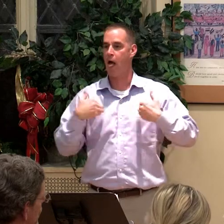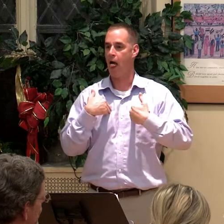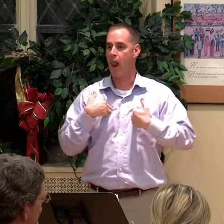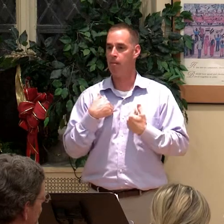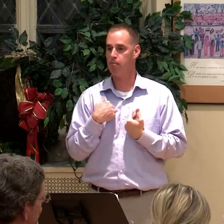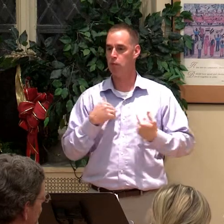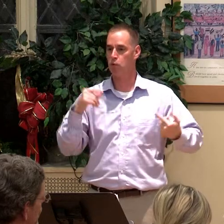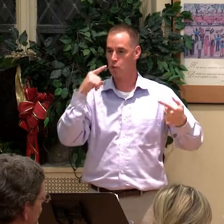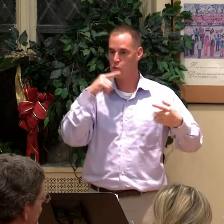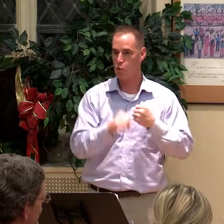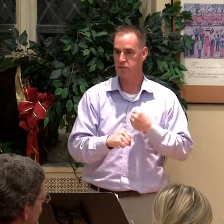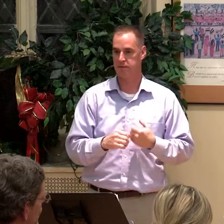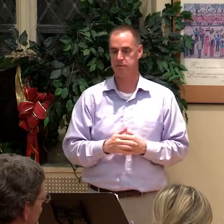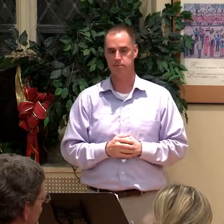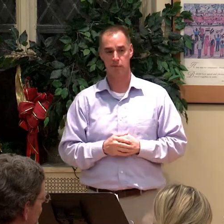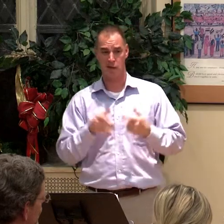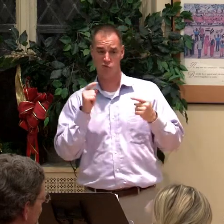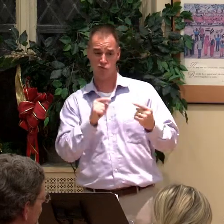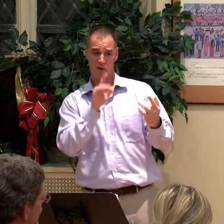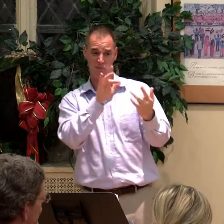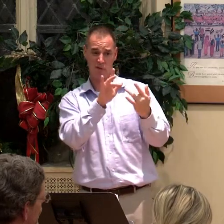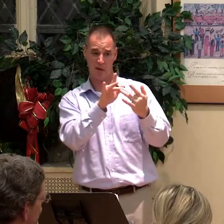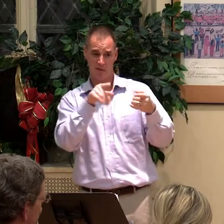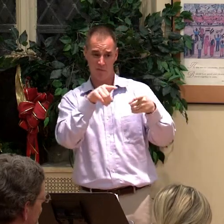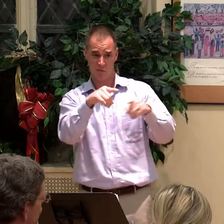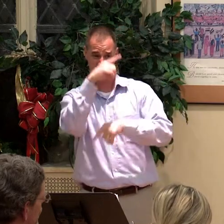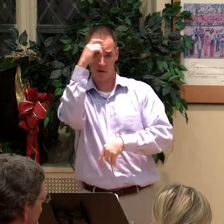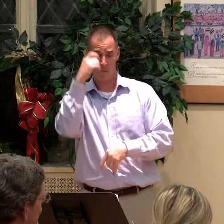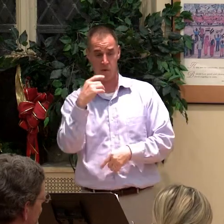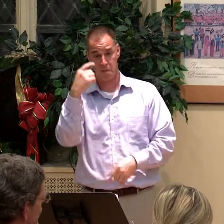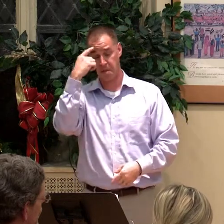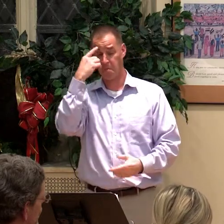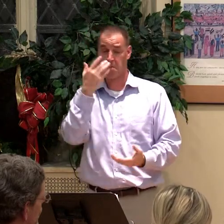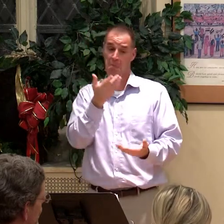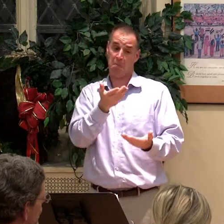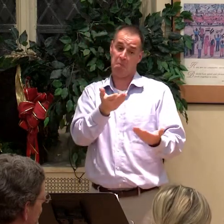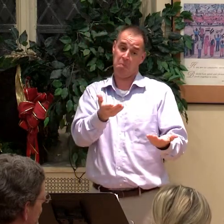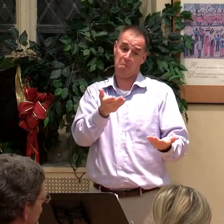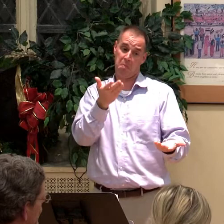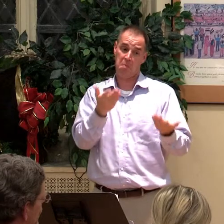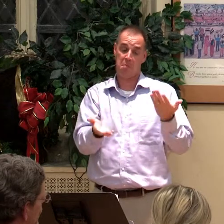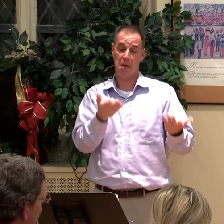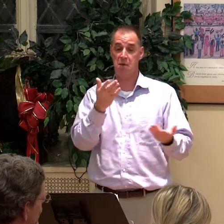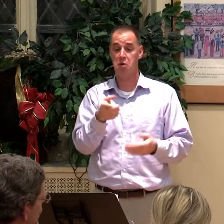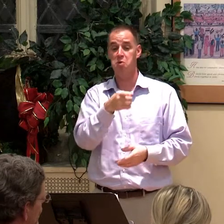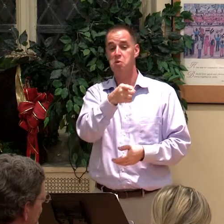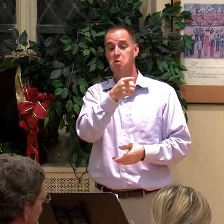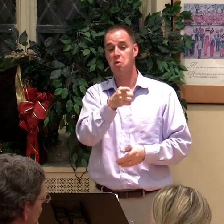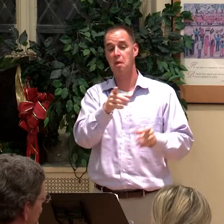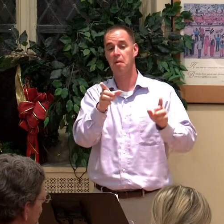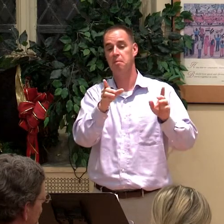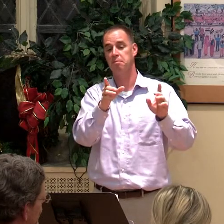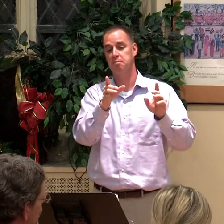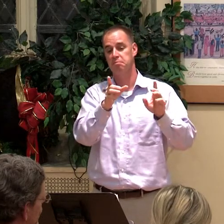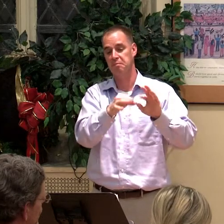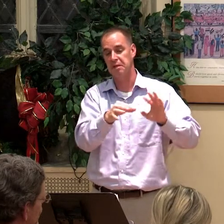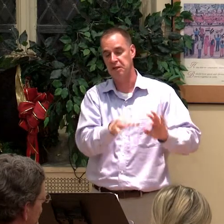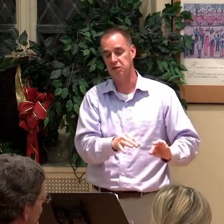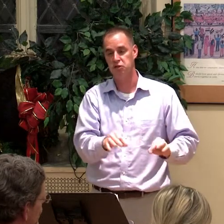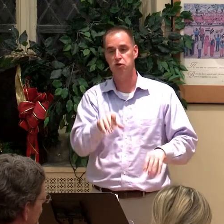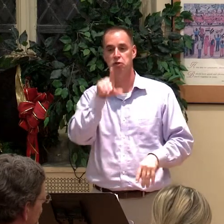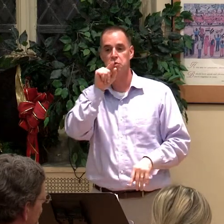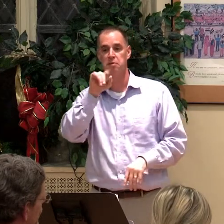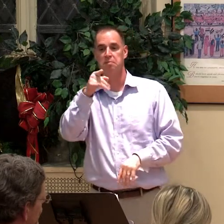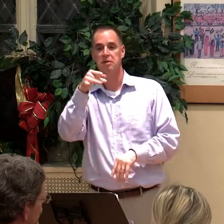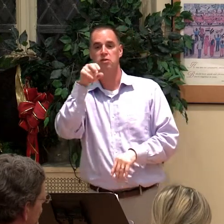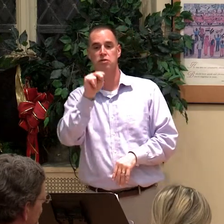tried to contact you this summer, thinking that you might be a messenger pigeon, holding a note in your